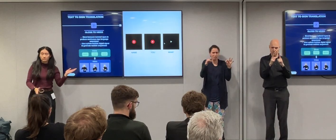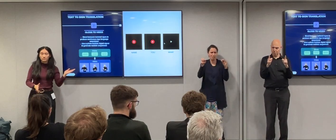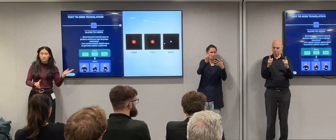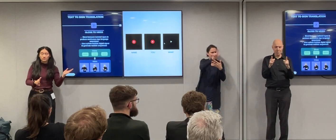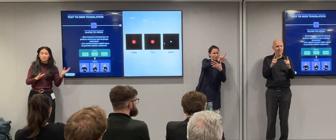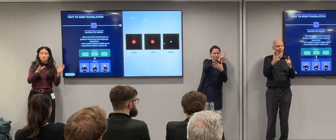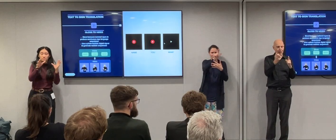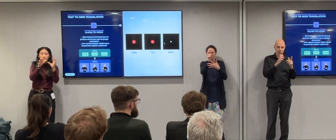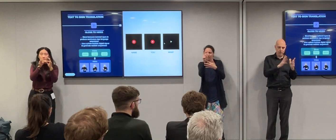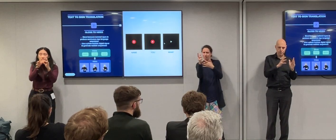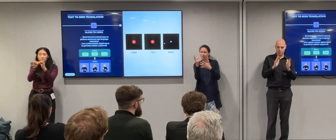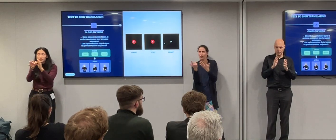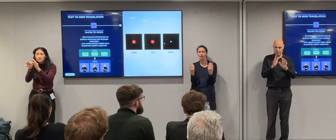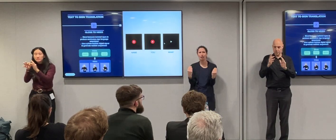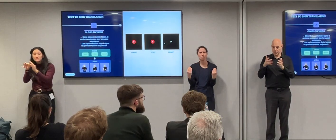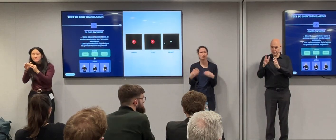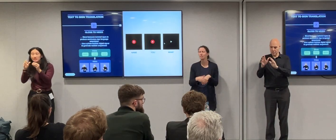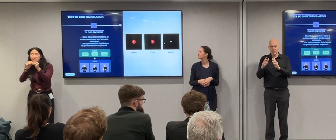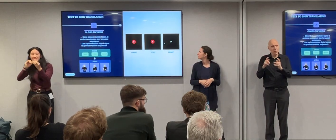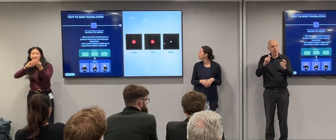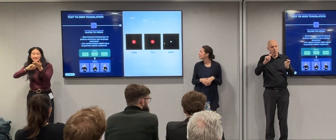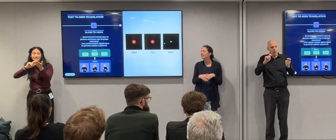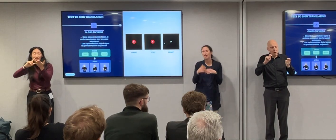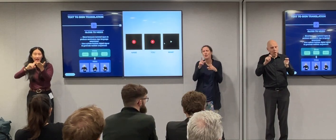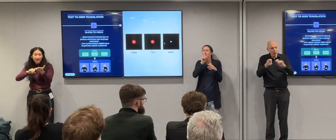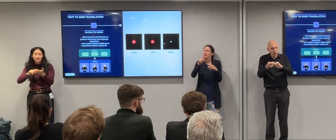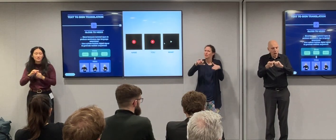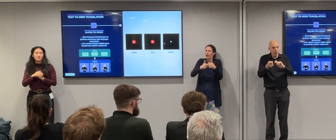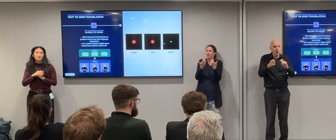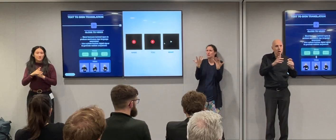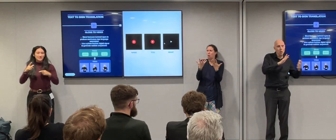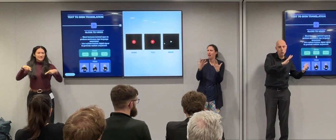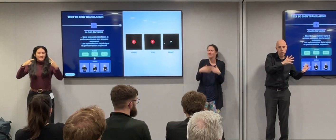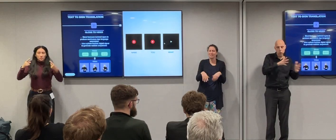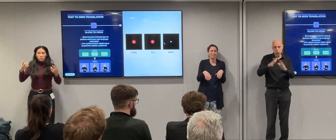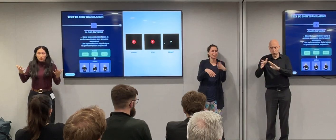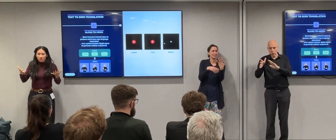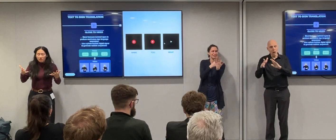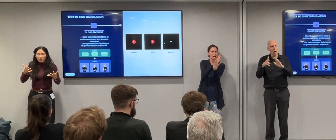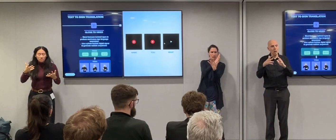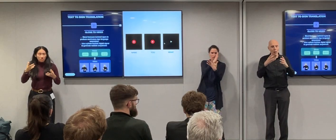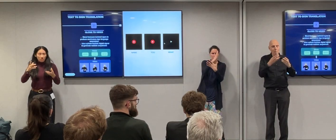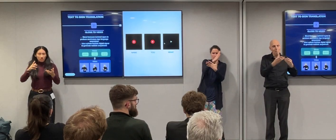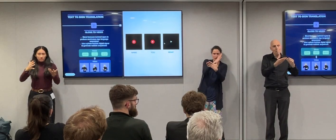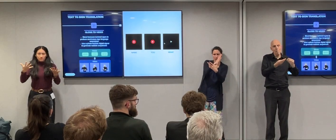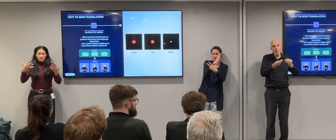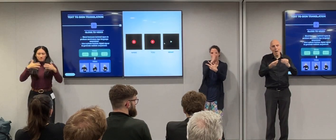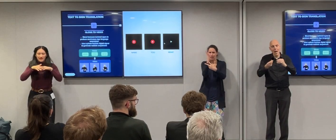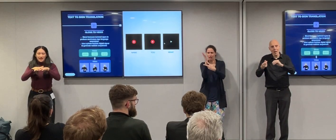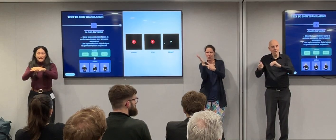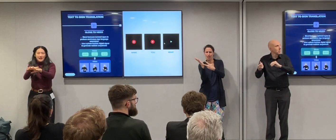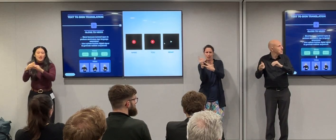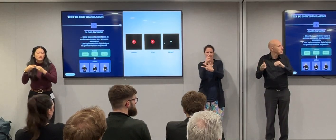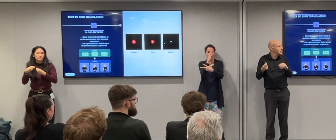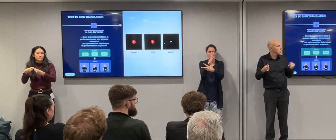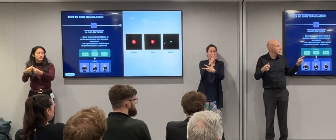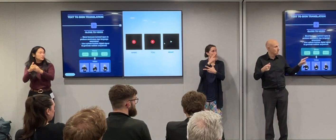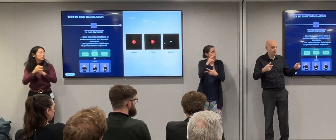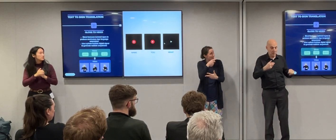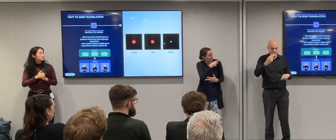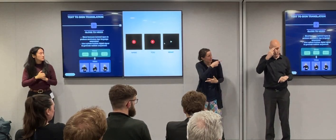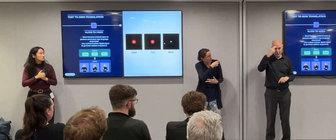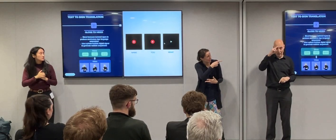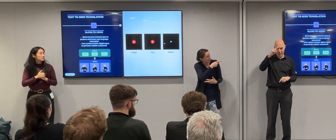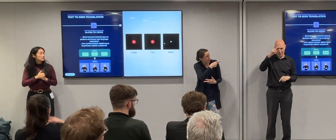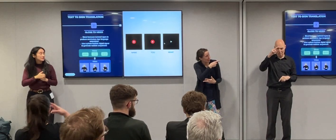sequence, the real challenge has been around blending between these glosses. So gloss name, you finish up here, but then